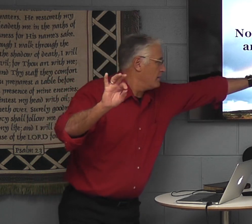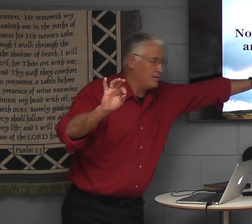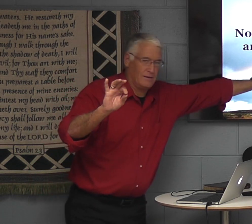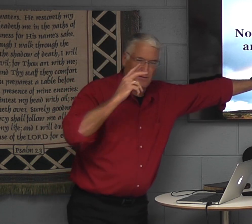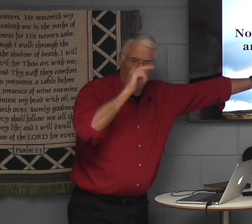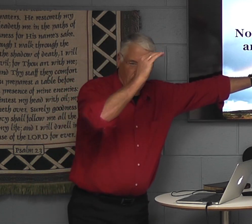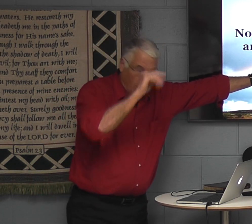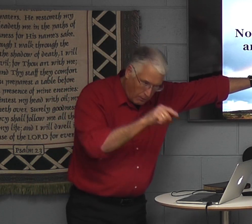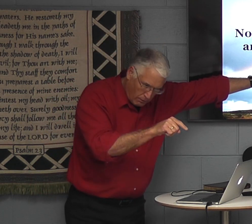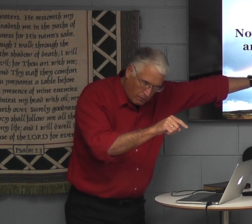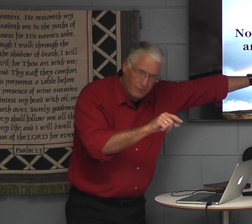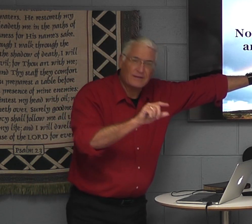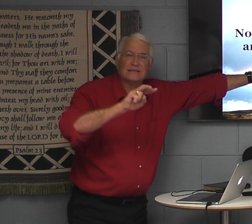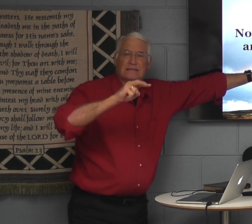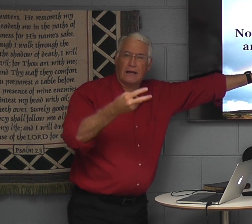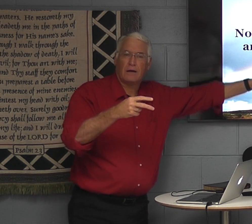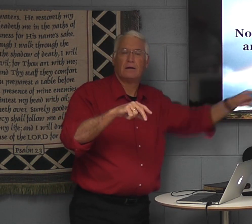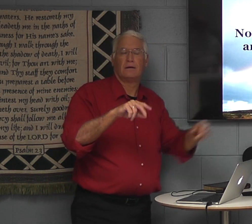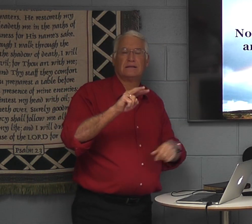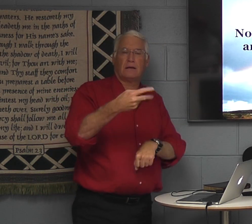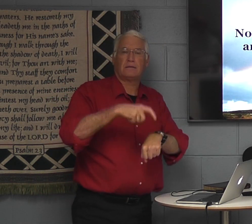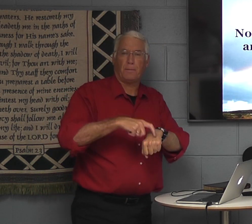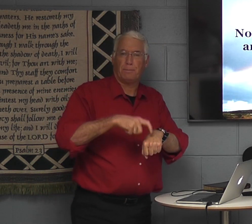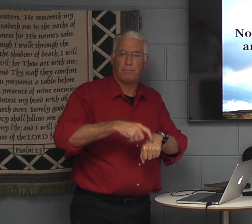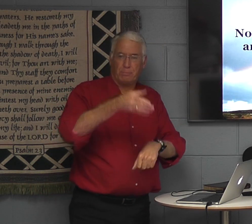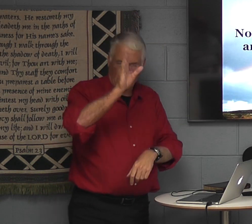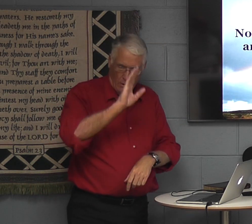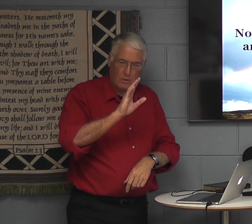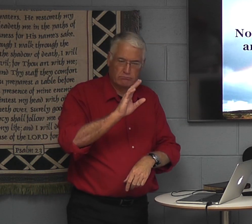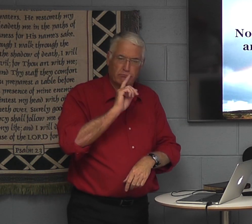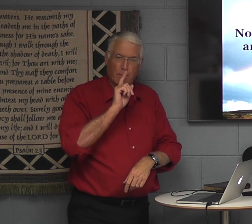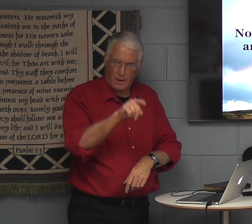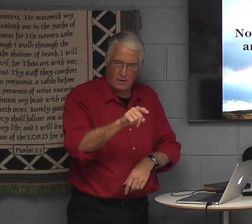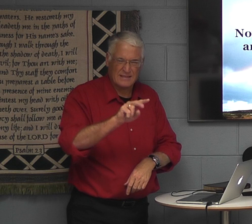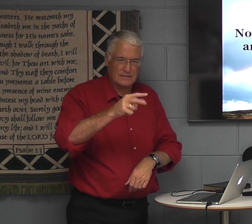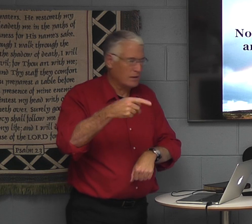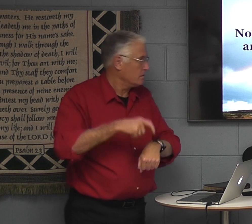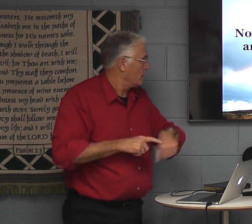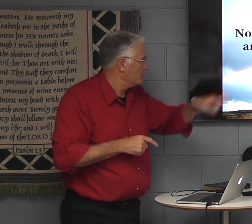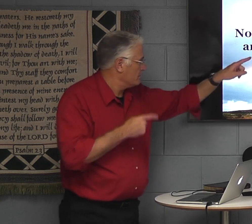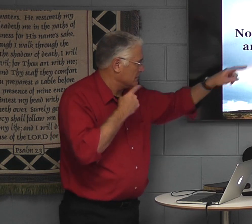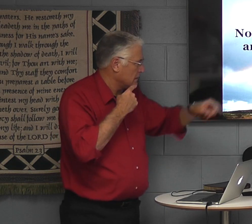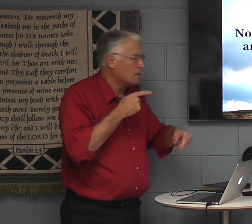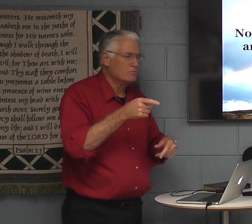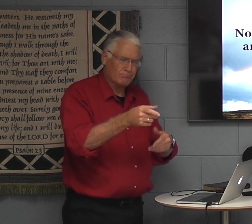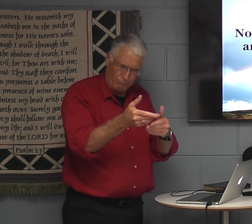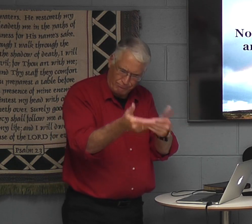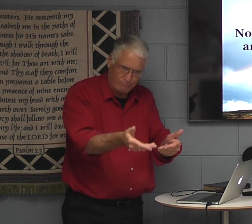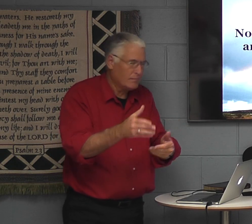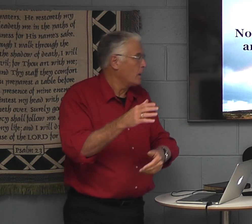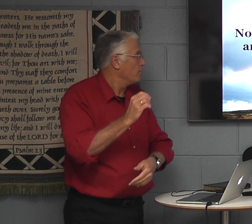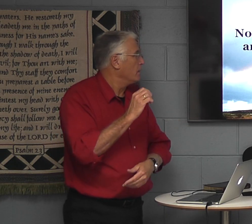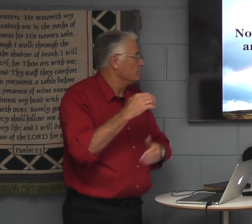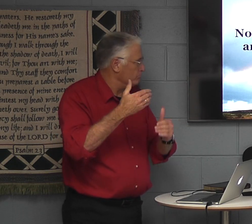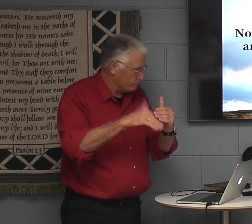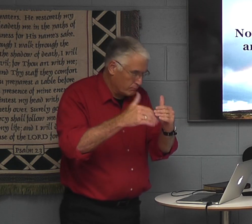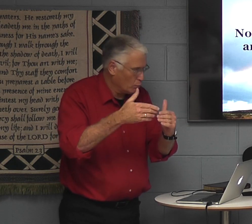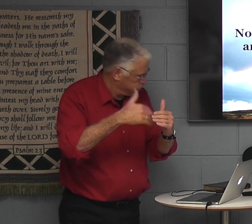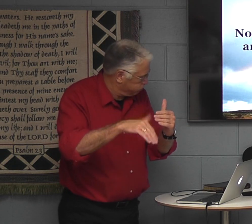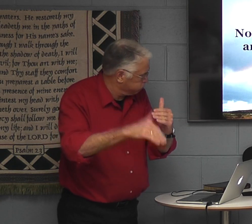the second. In Genesis 9 verse 7, for the second time he commanded and said, now